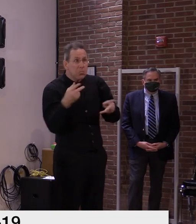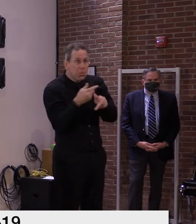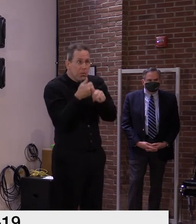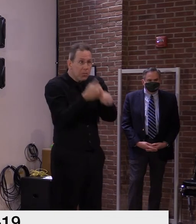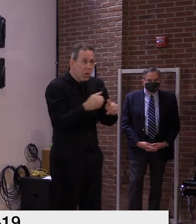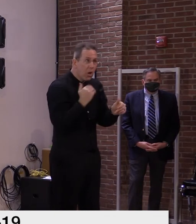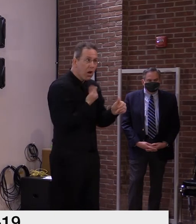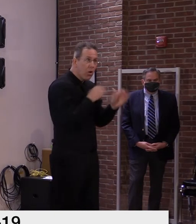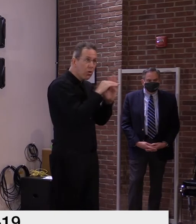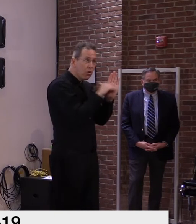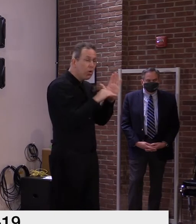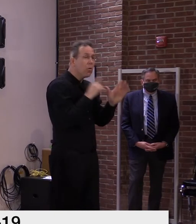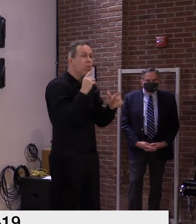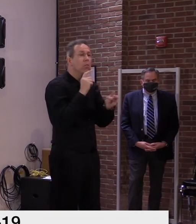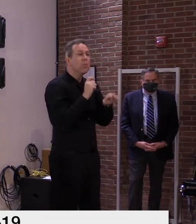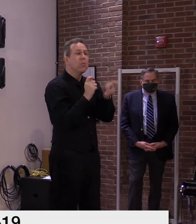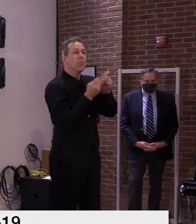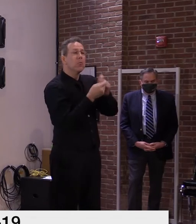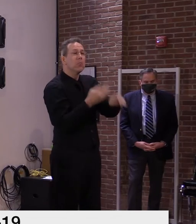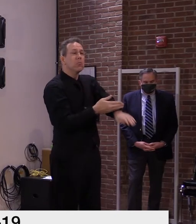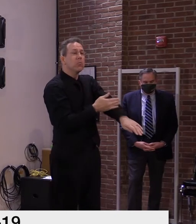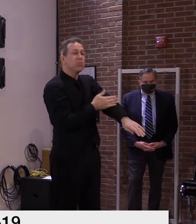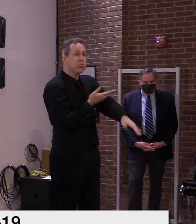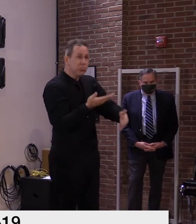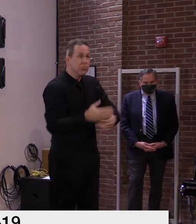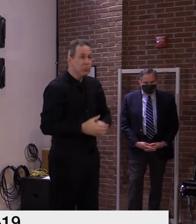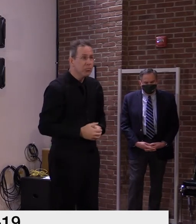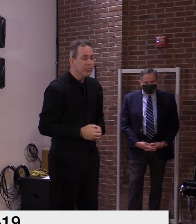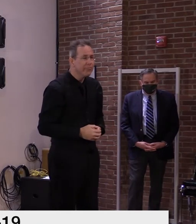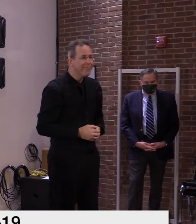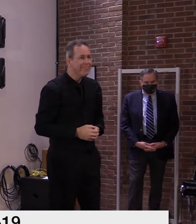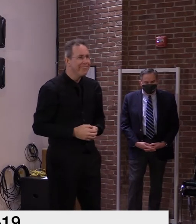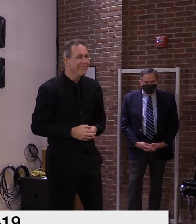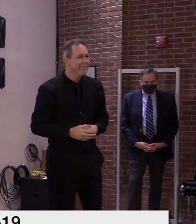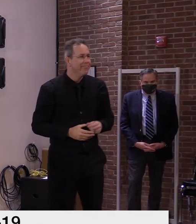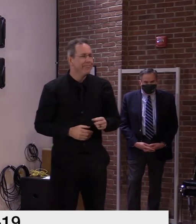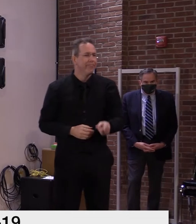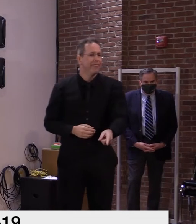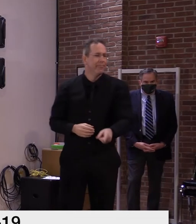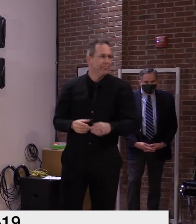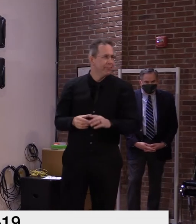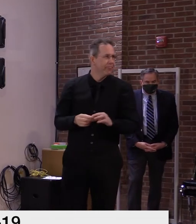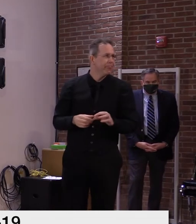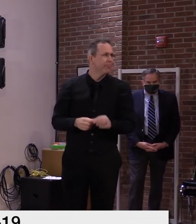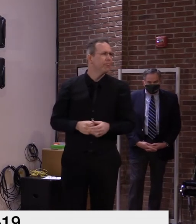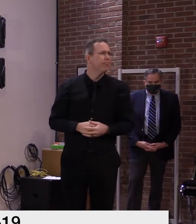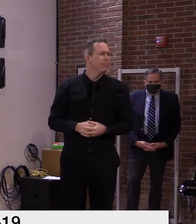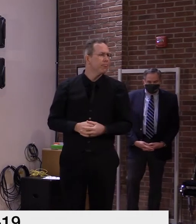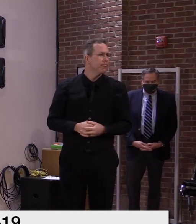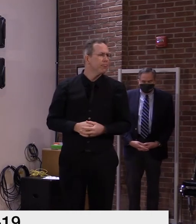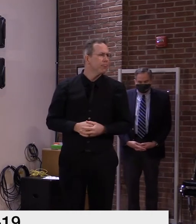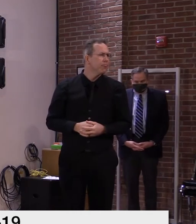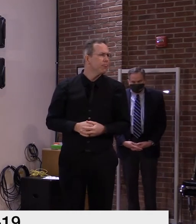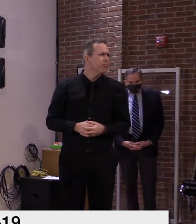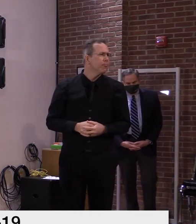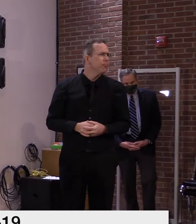All right, thank you. All right, we're going to check back with Lisa at the AP.